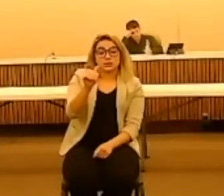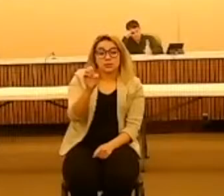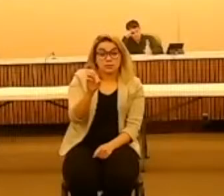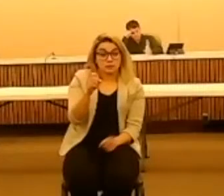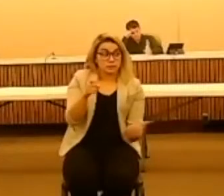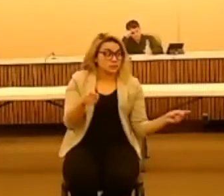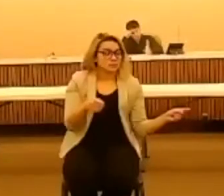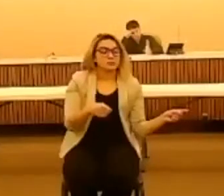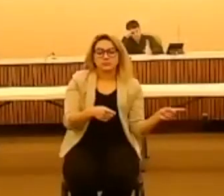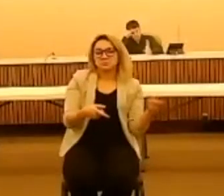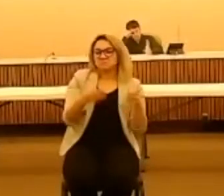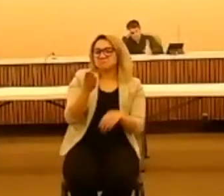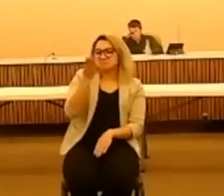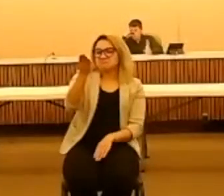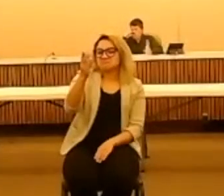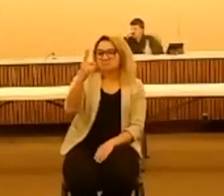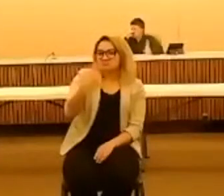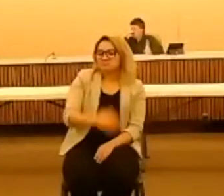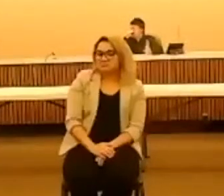So moved.